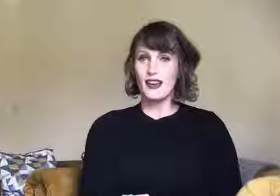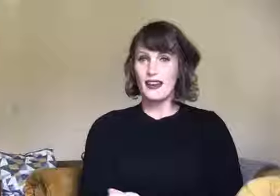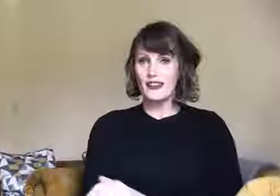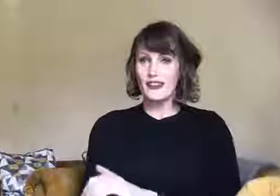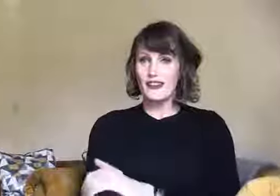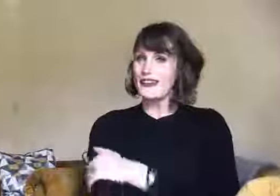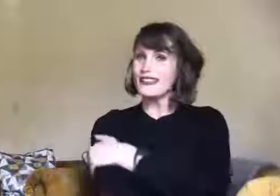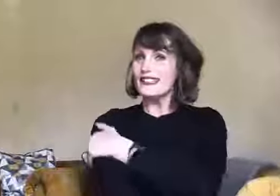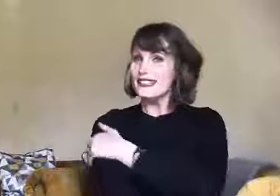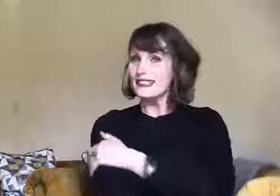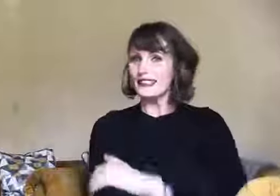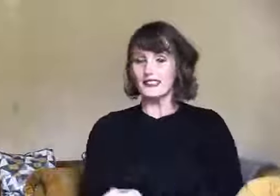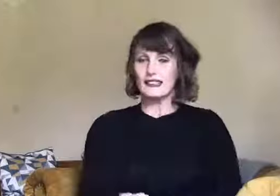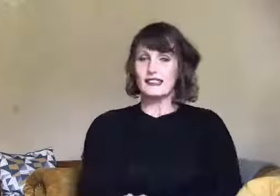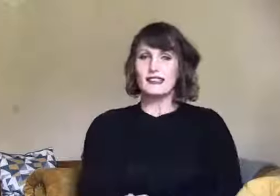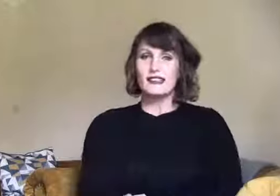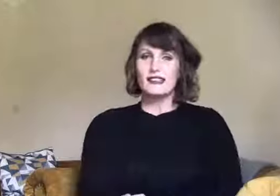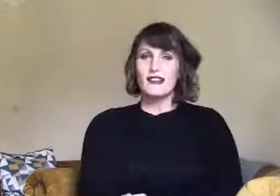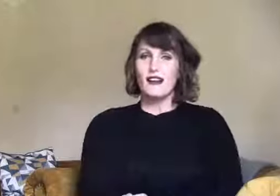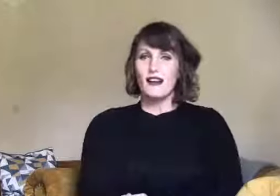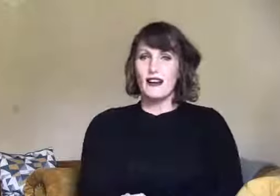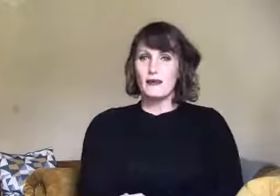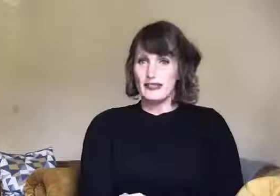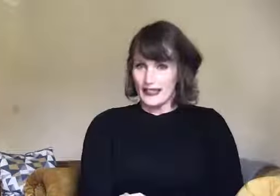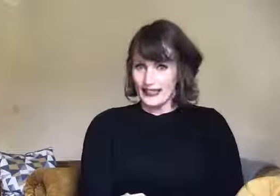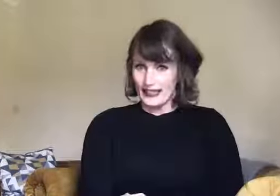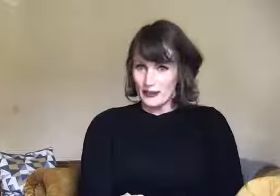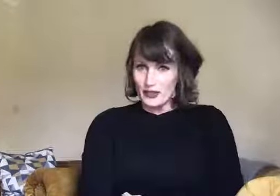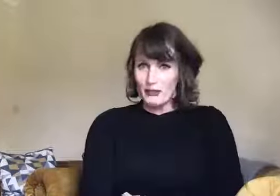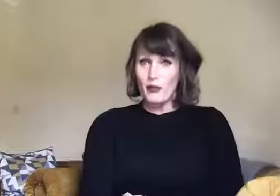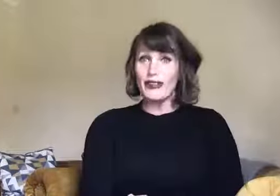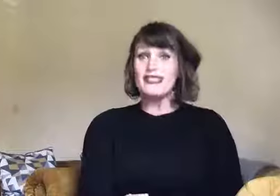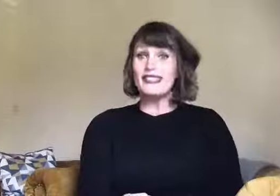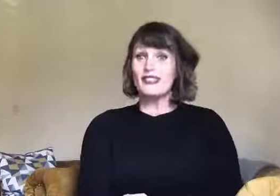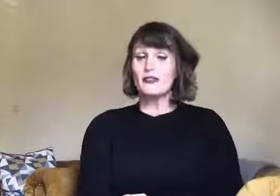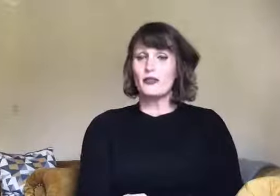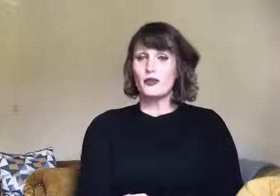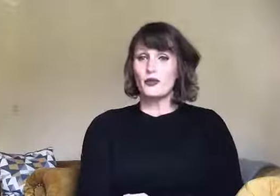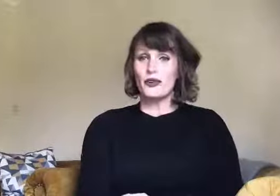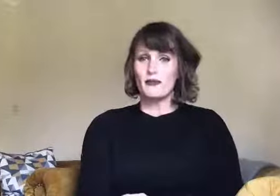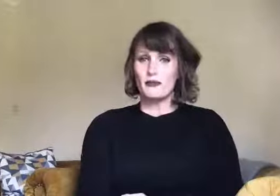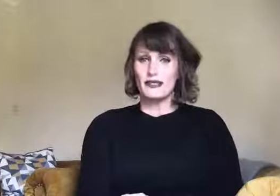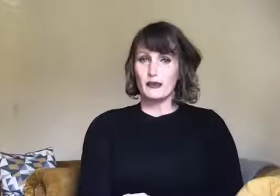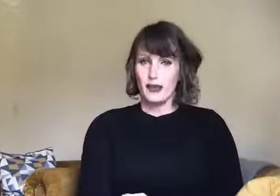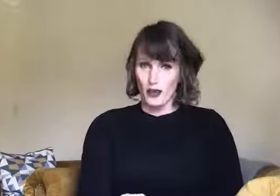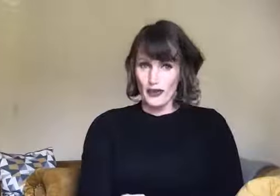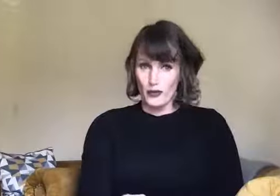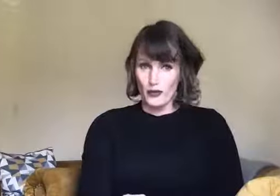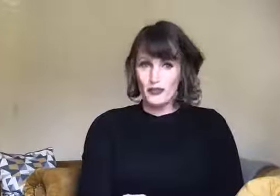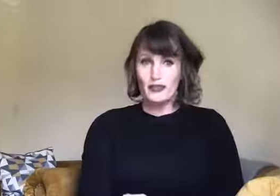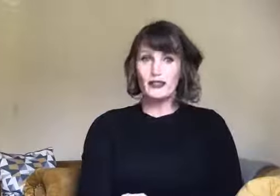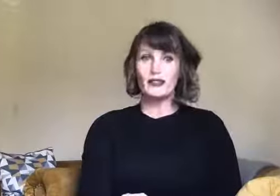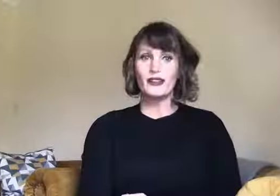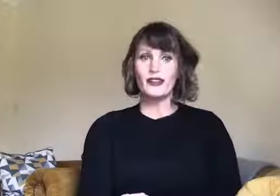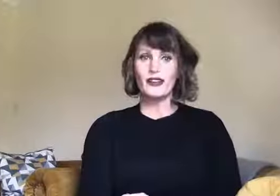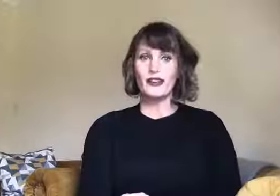Hi guys. I'm sat here and I'm just going to be waiting for everybody to be coming on,